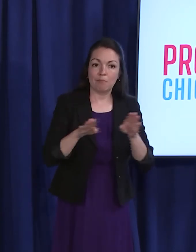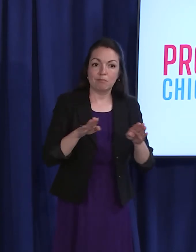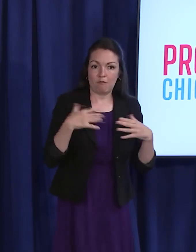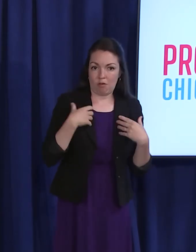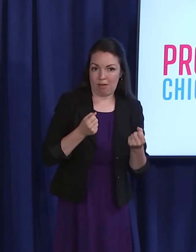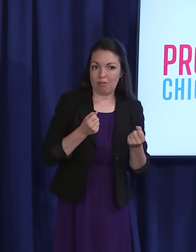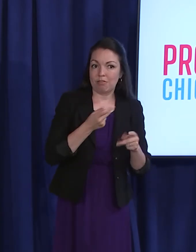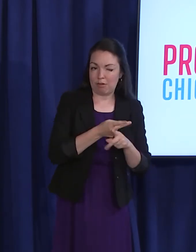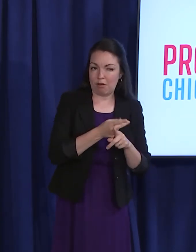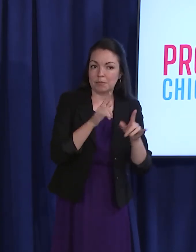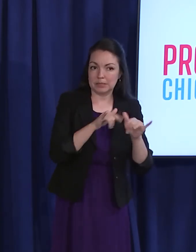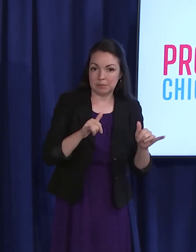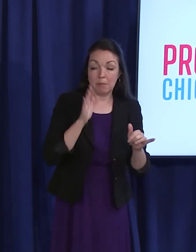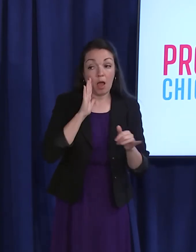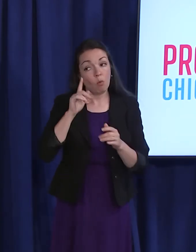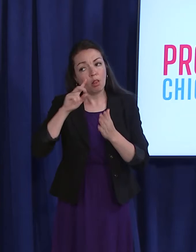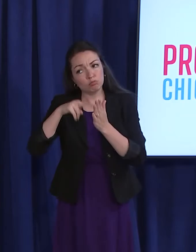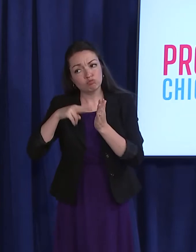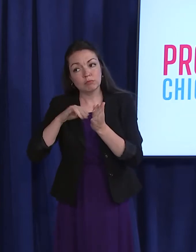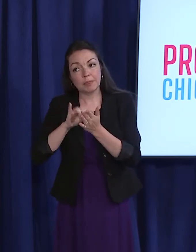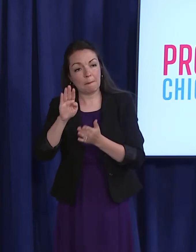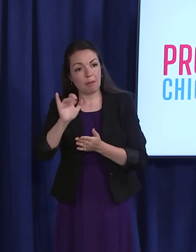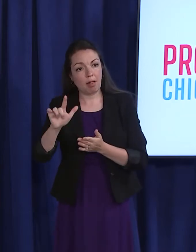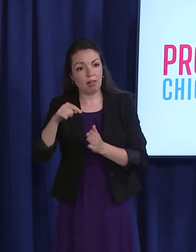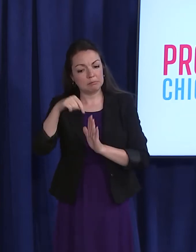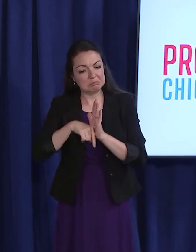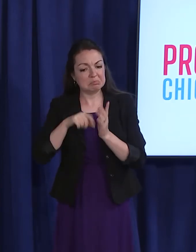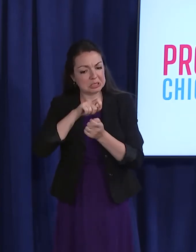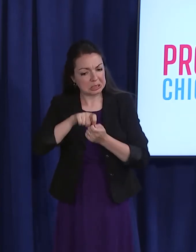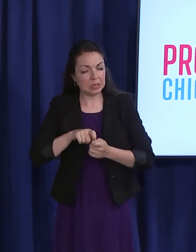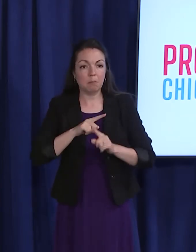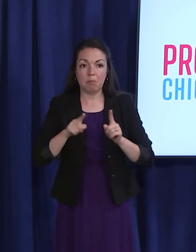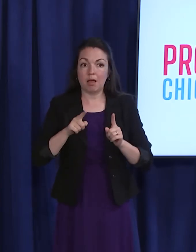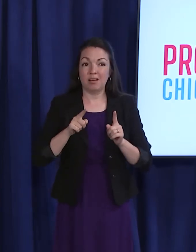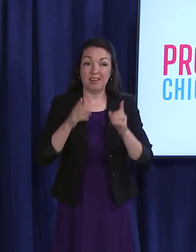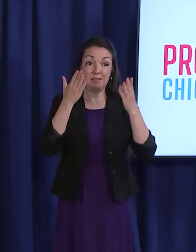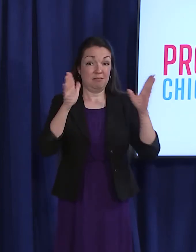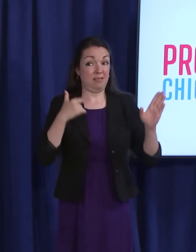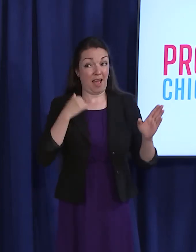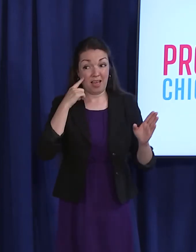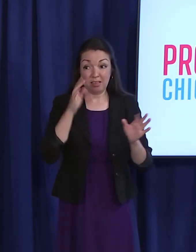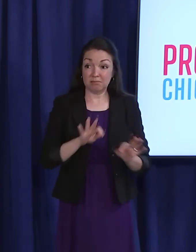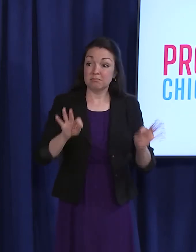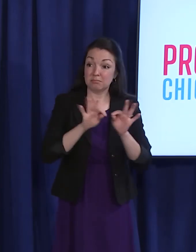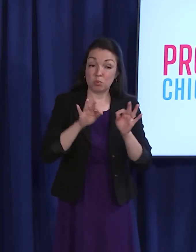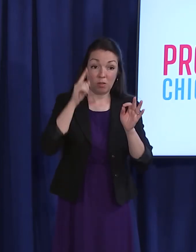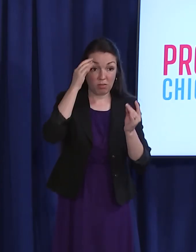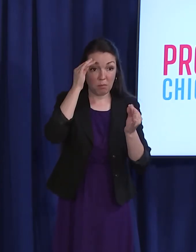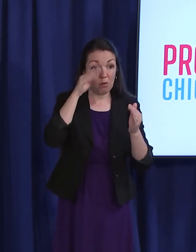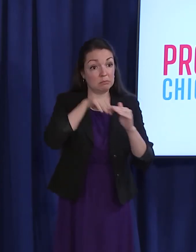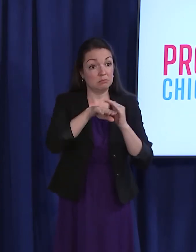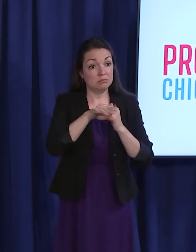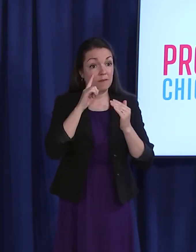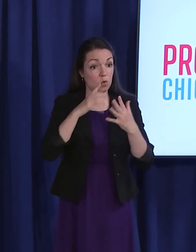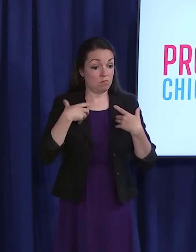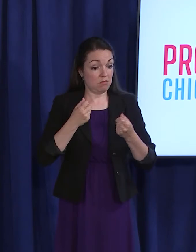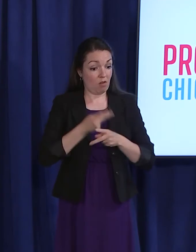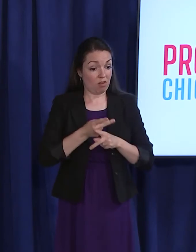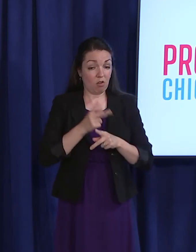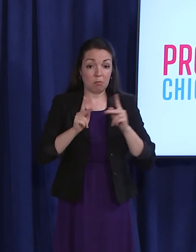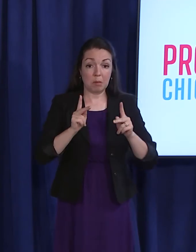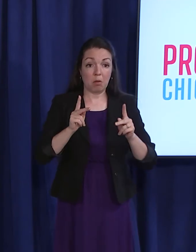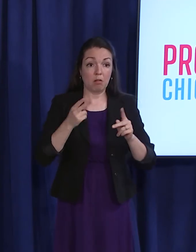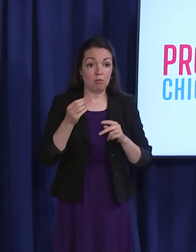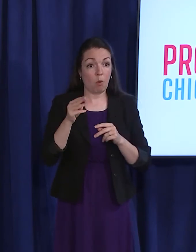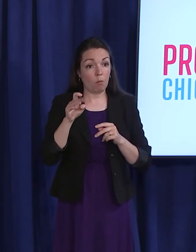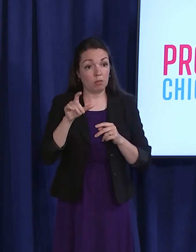the same time. So I'll look at the details of that bill, but I would broadly say that it's important to think about the access for health care for people who are in